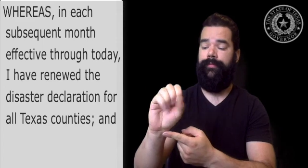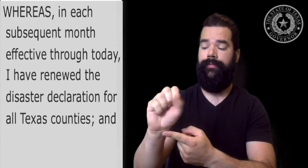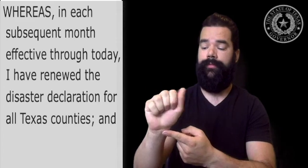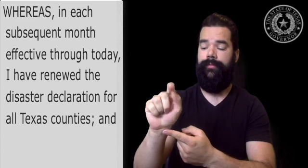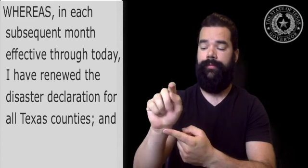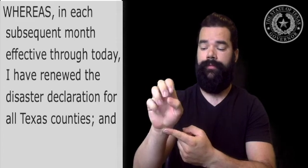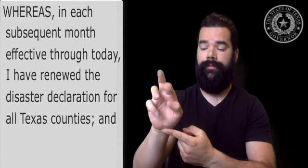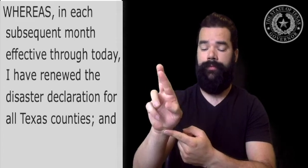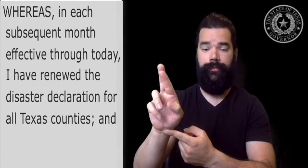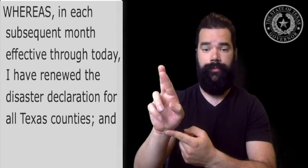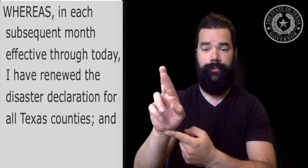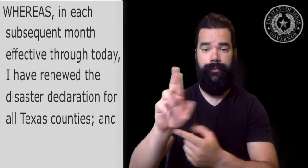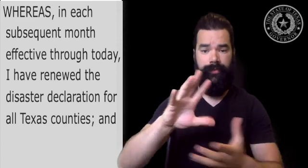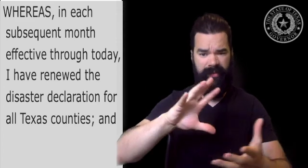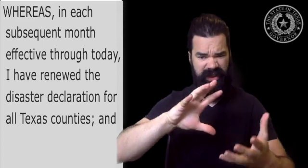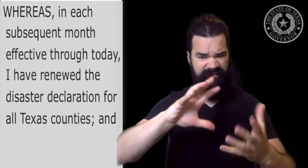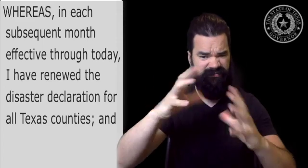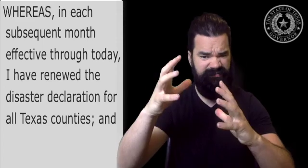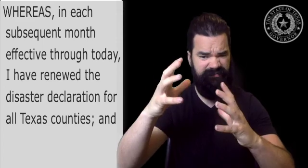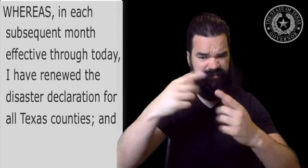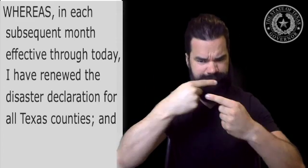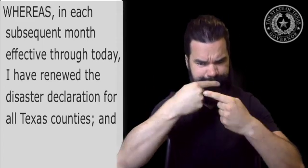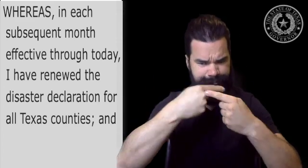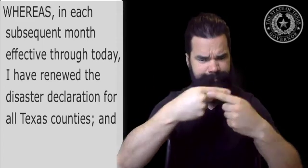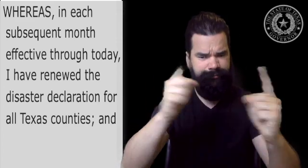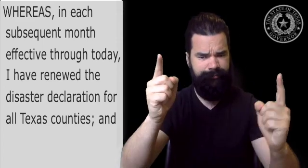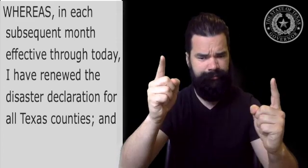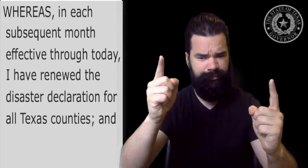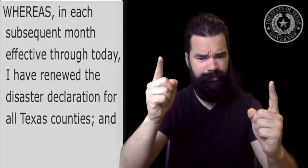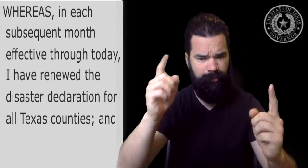Texas counties, and